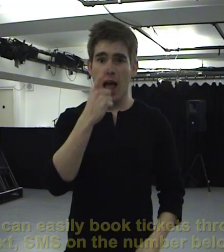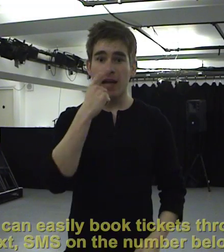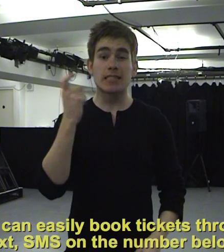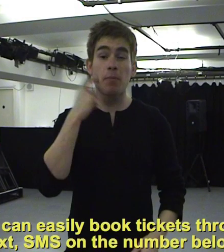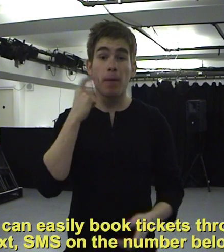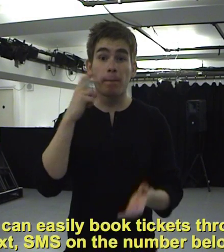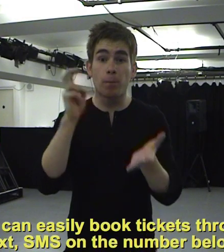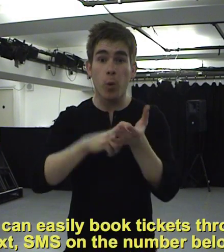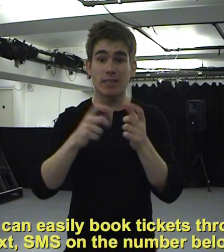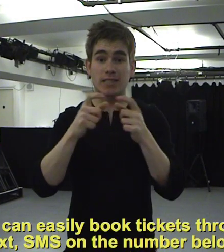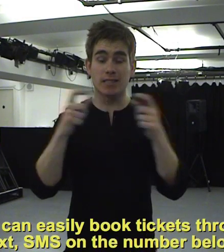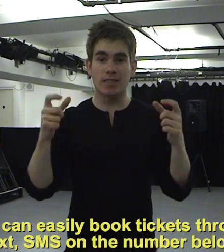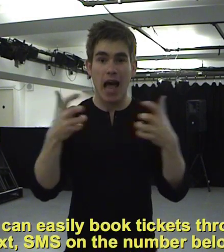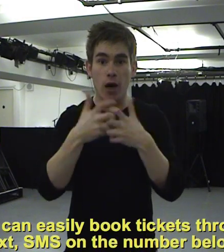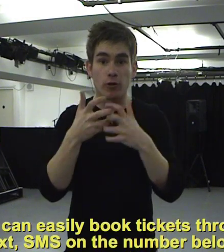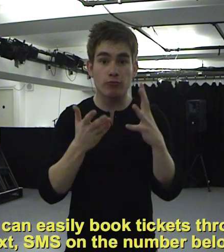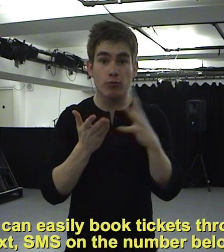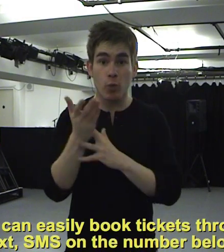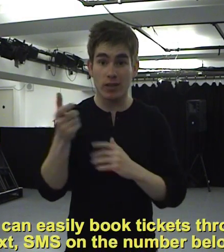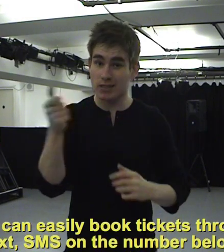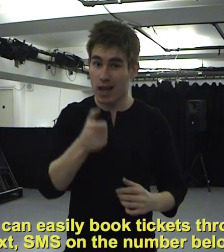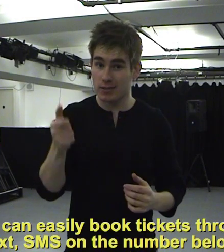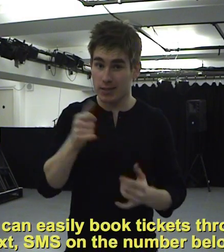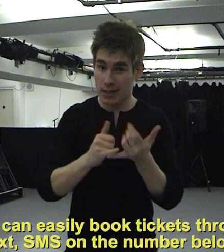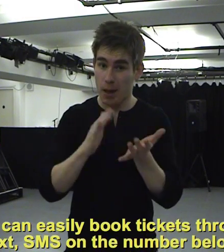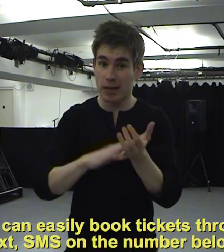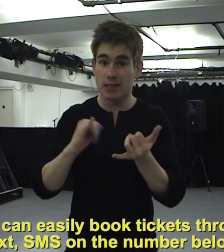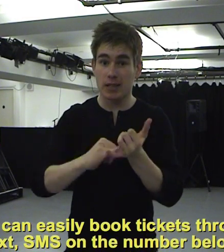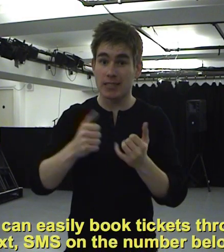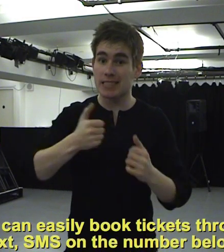You can easily book tickets through text SMS on the number below